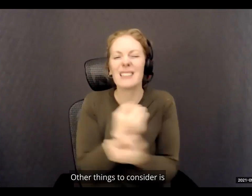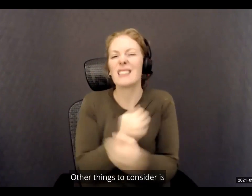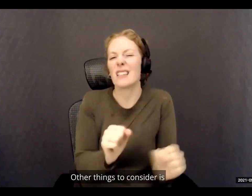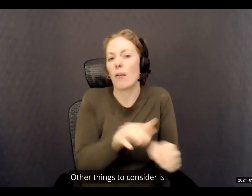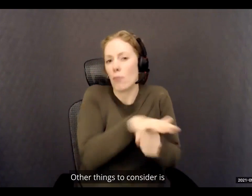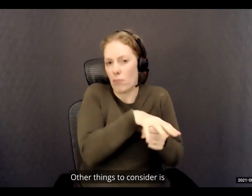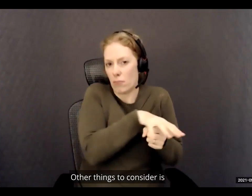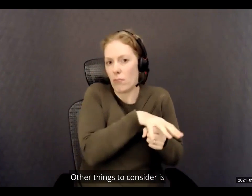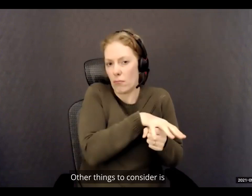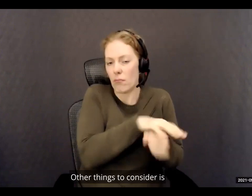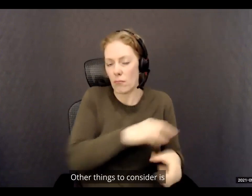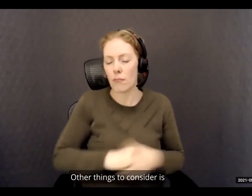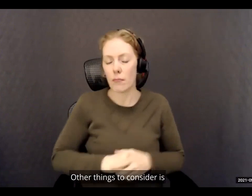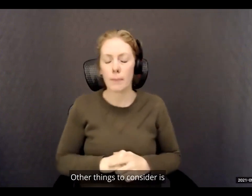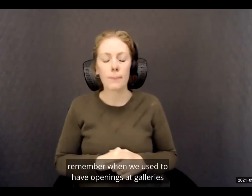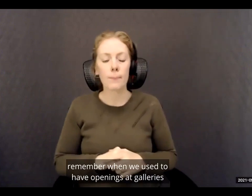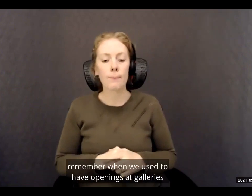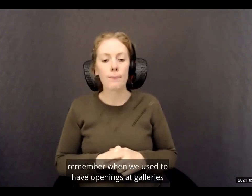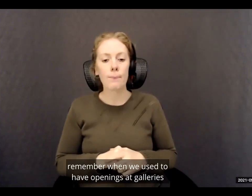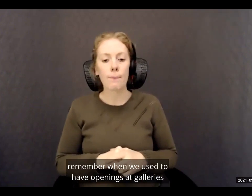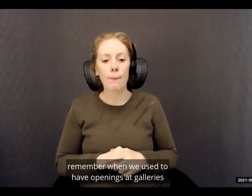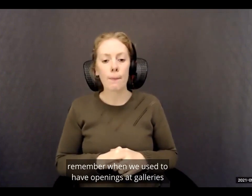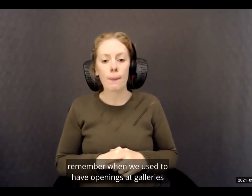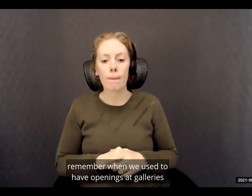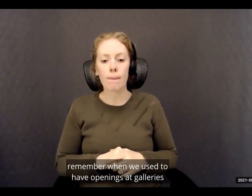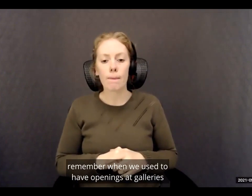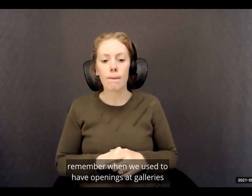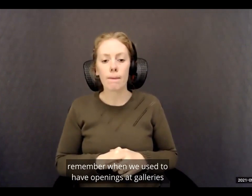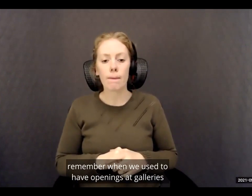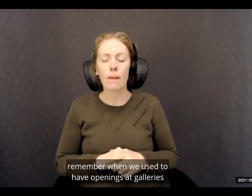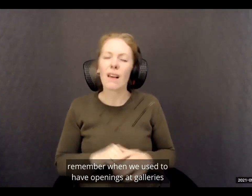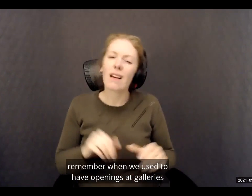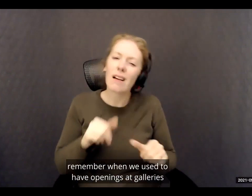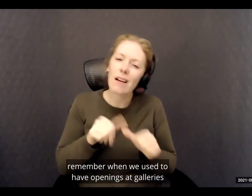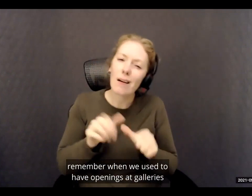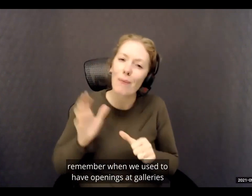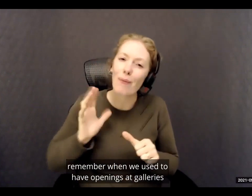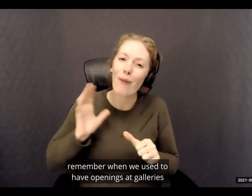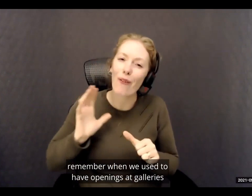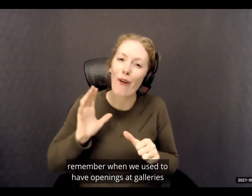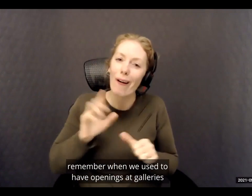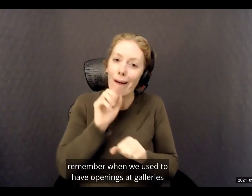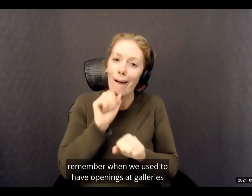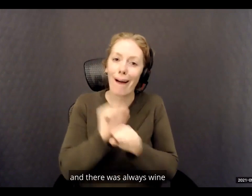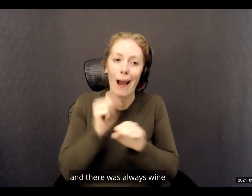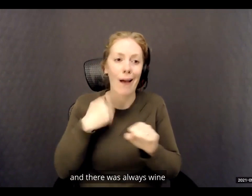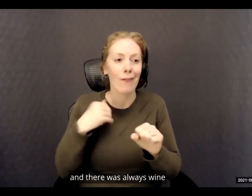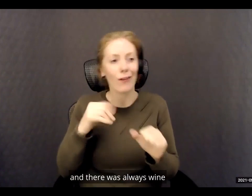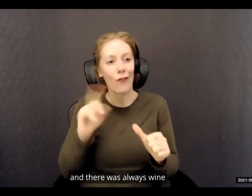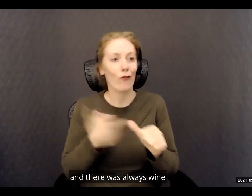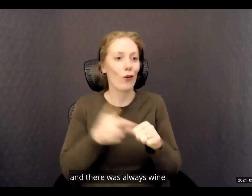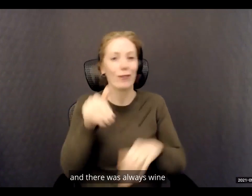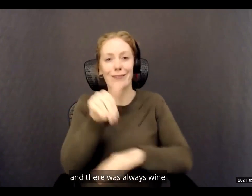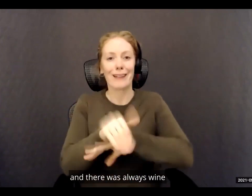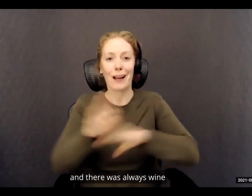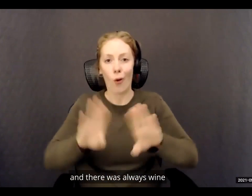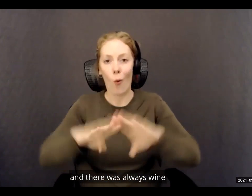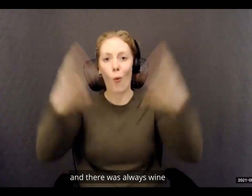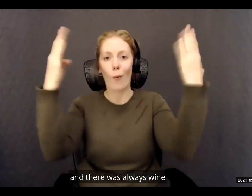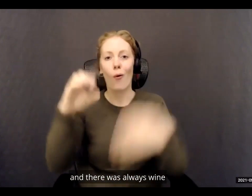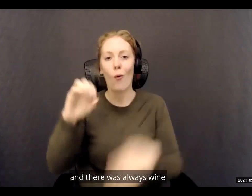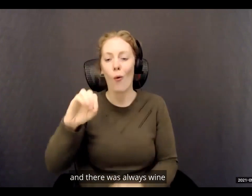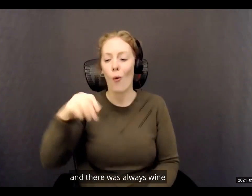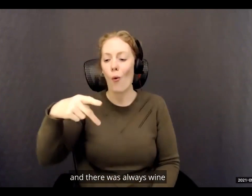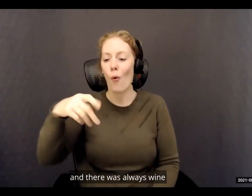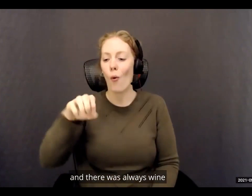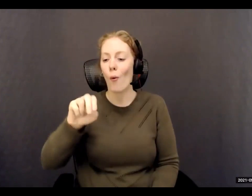Other things to consider is, remember when we used to have openings at galleries and there